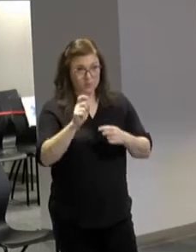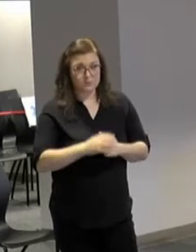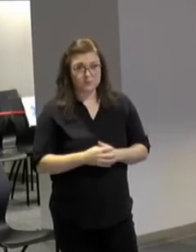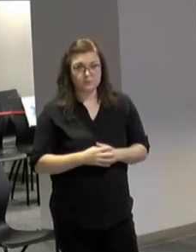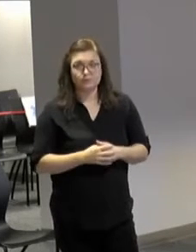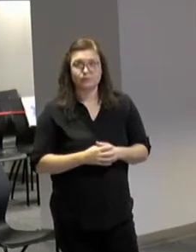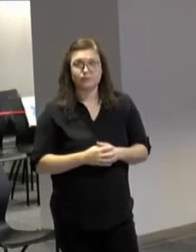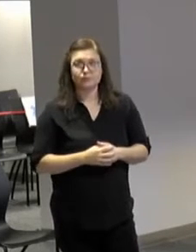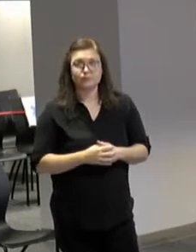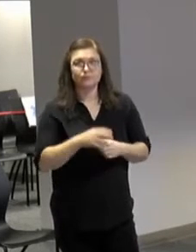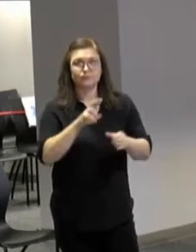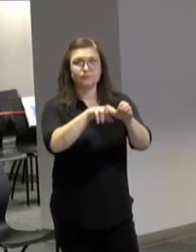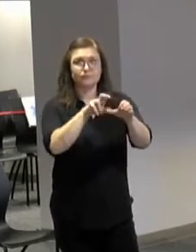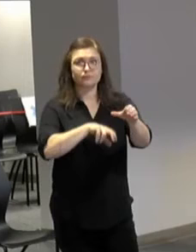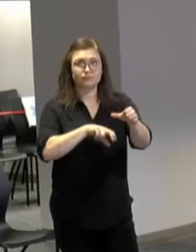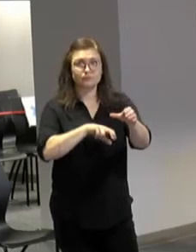Abstaining?